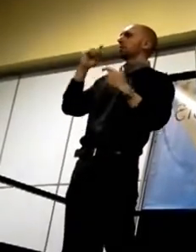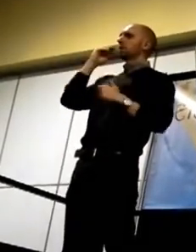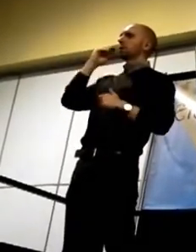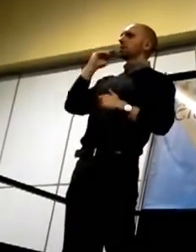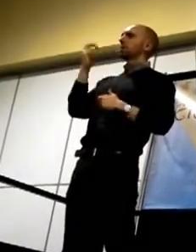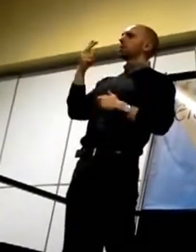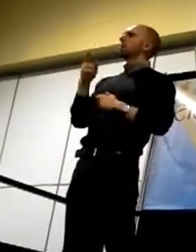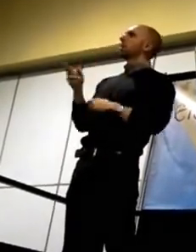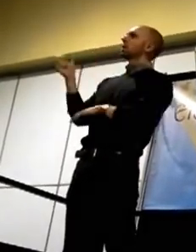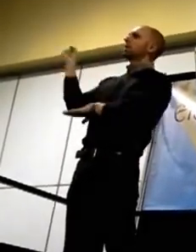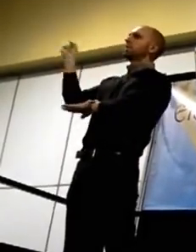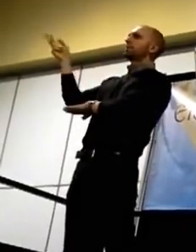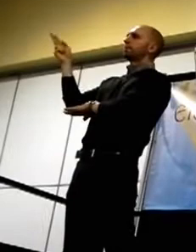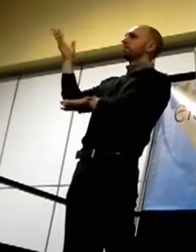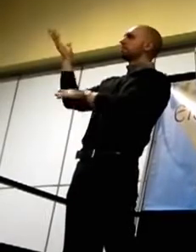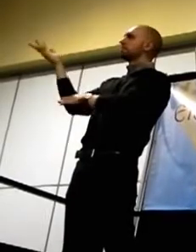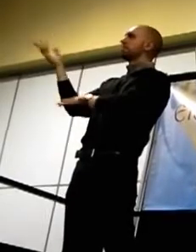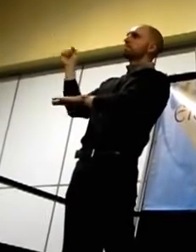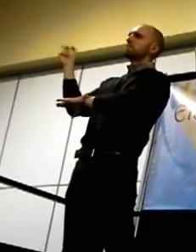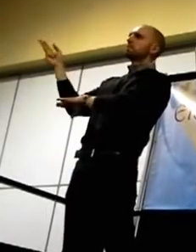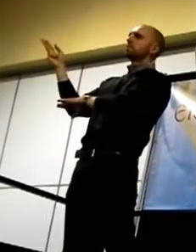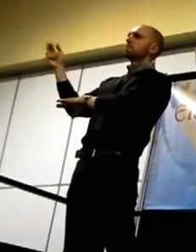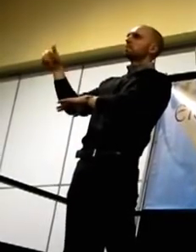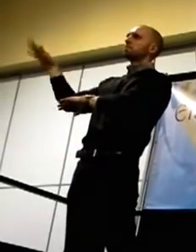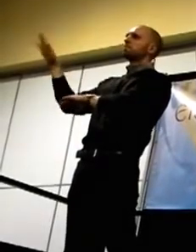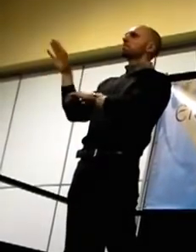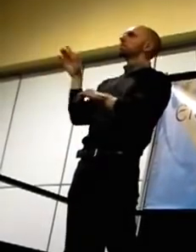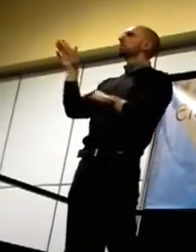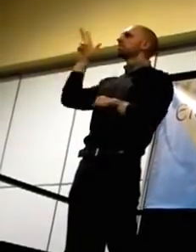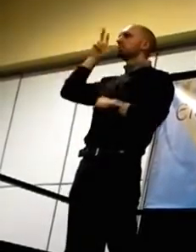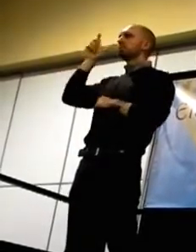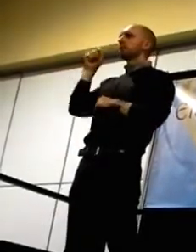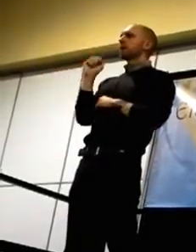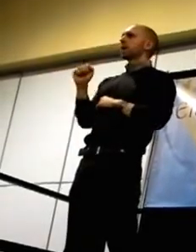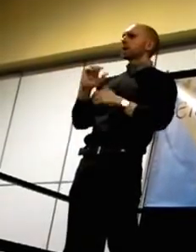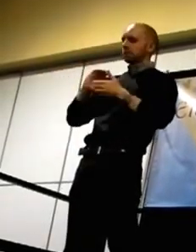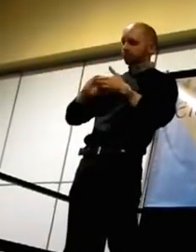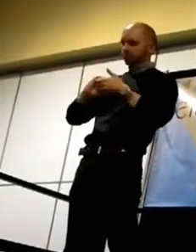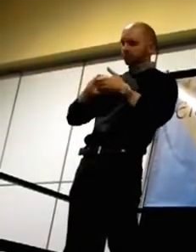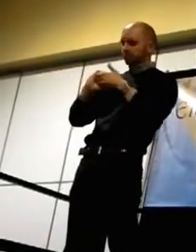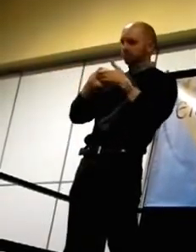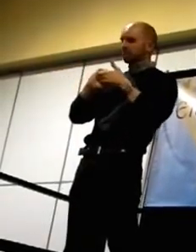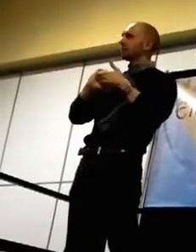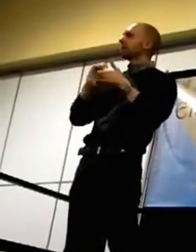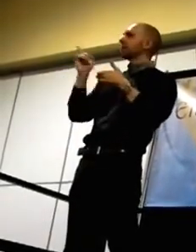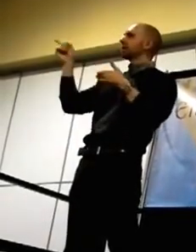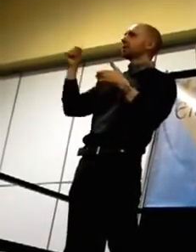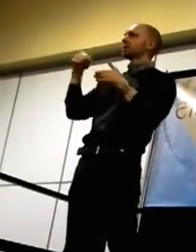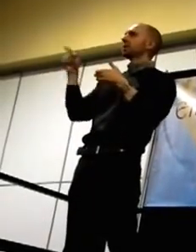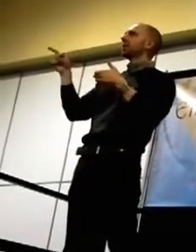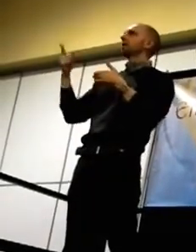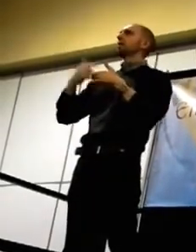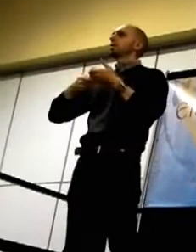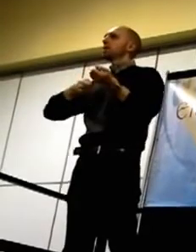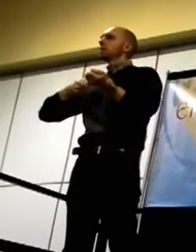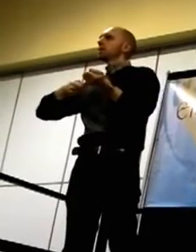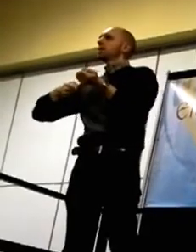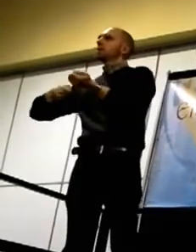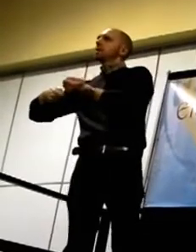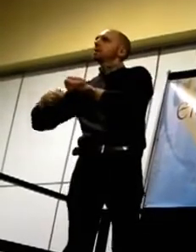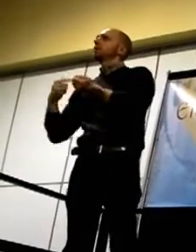defeat Satan, this is how we can defeat it. Satan has no hope for us to pray for him or to worship